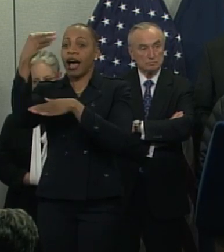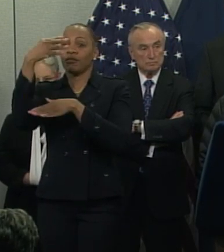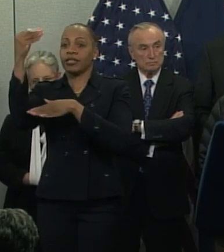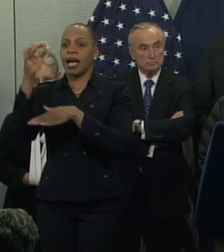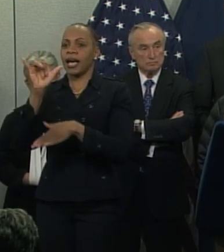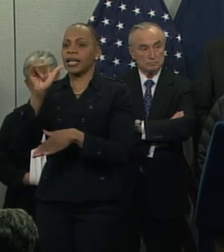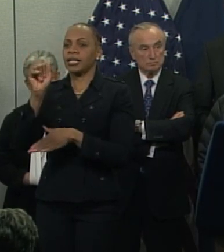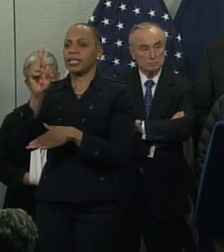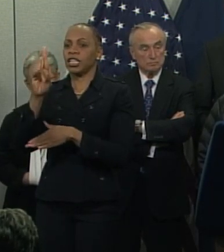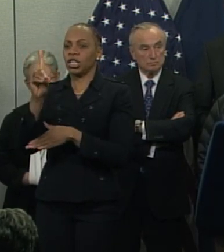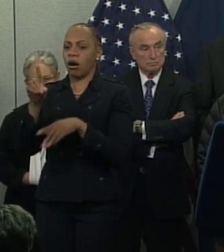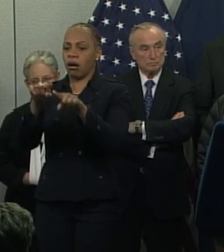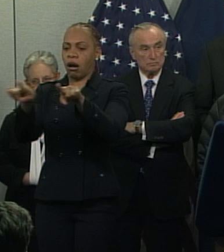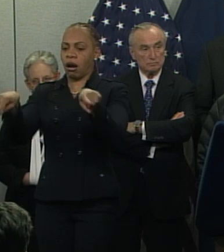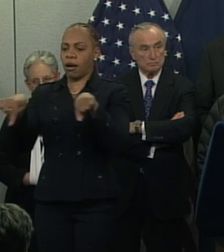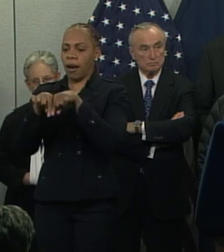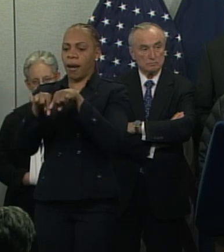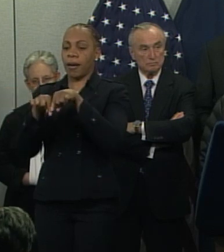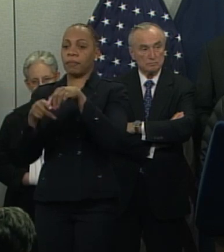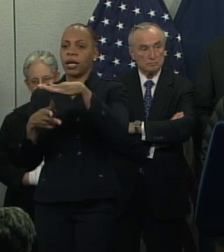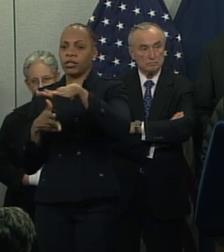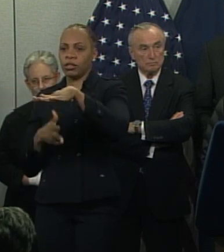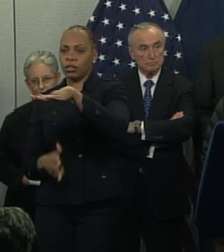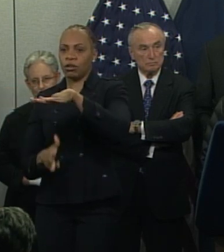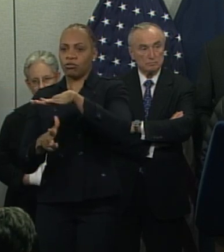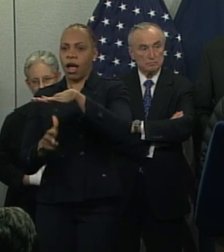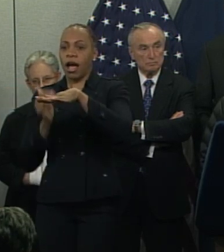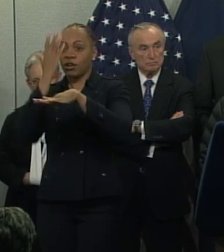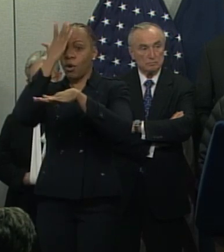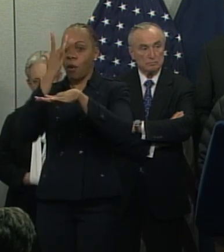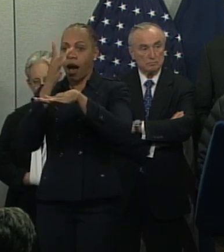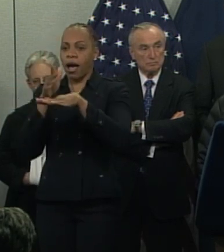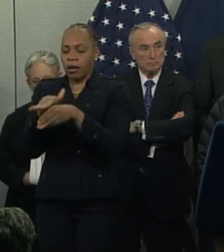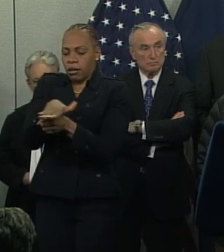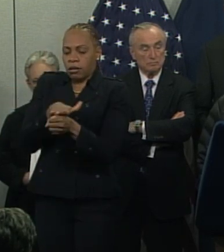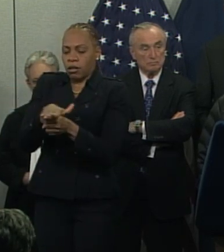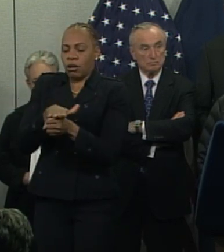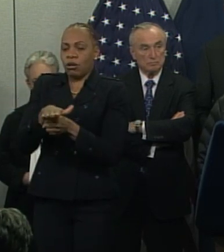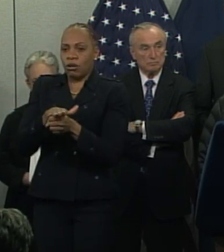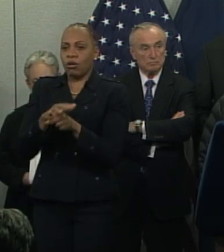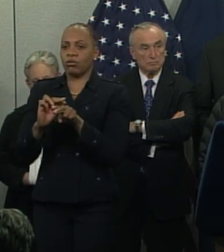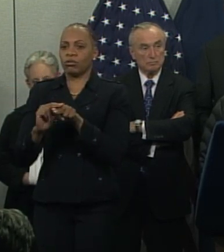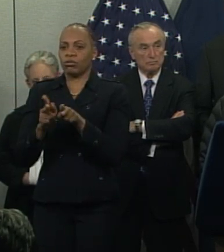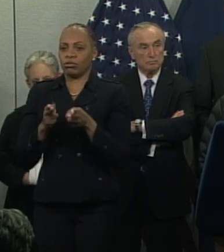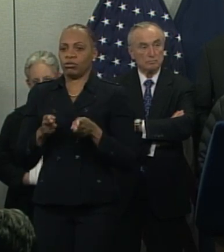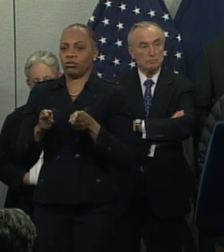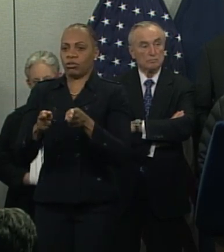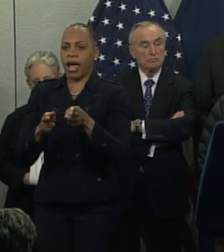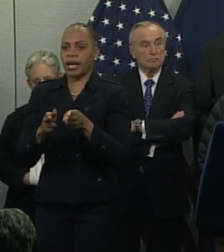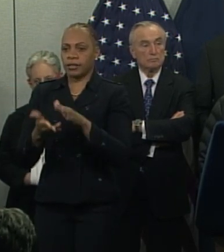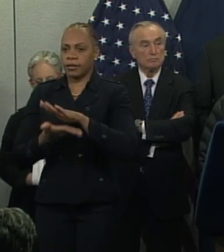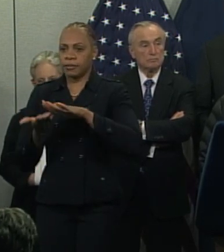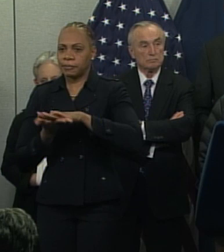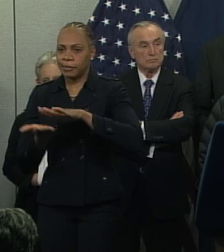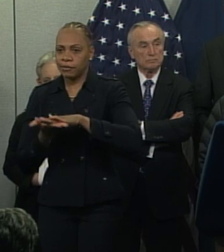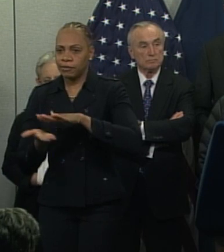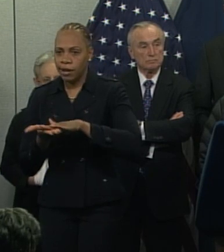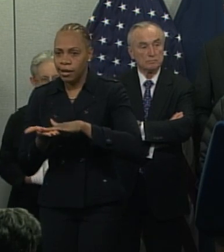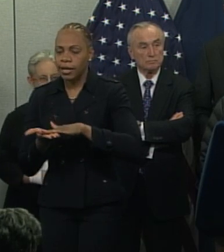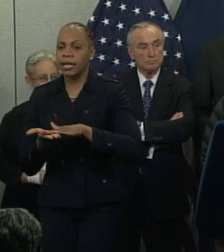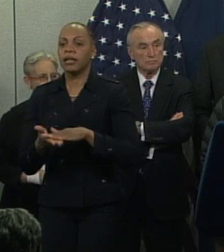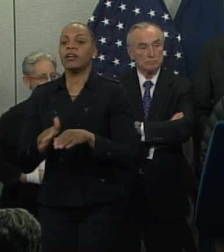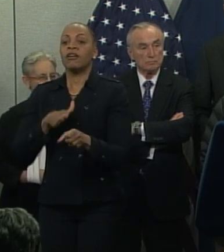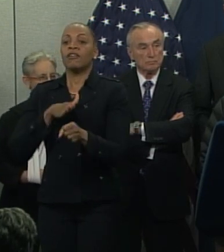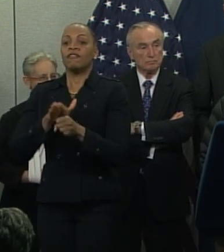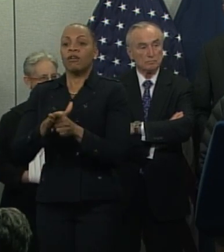up underground on the express tracks, so therefore everything will run on the local tracks at some point later tonight. We have a full